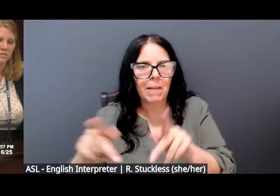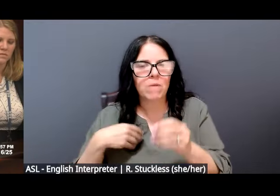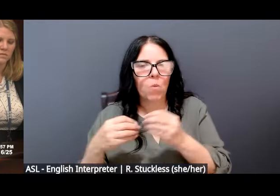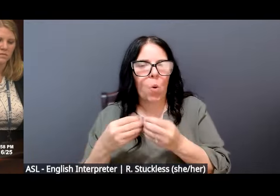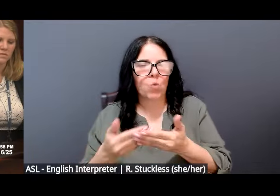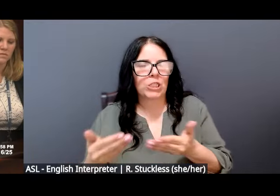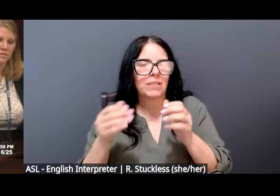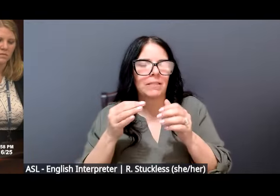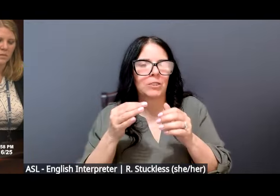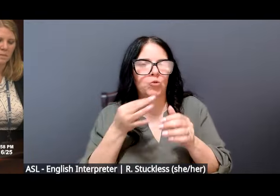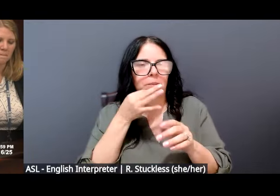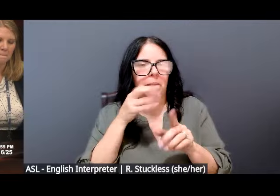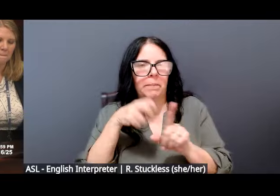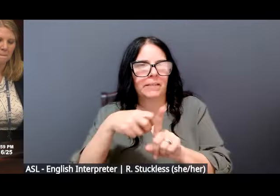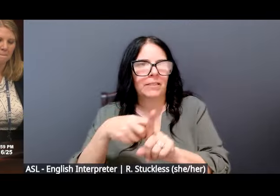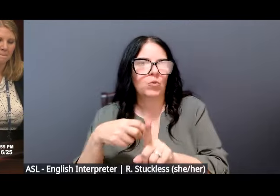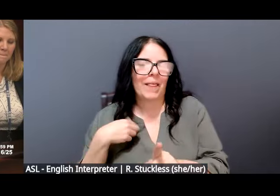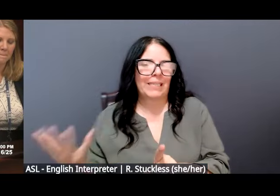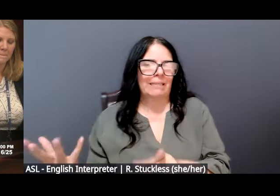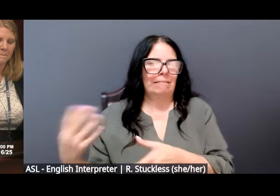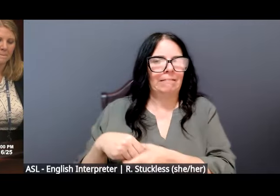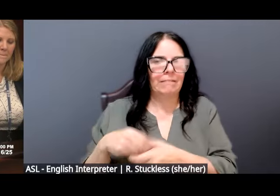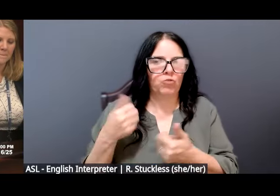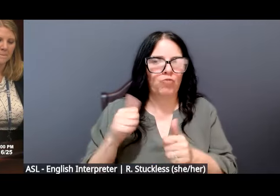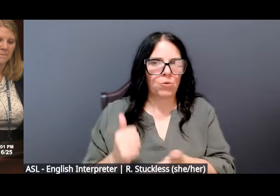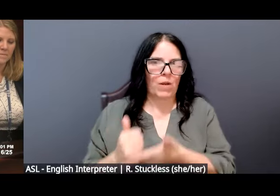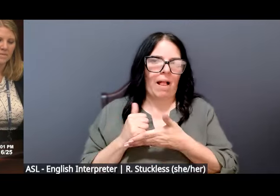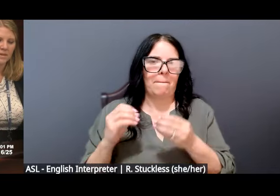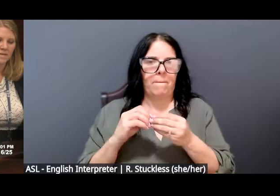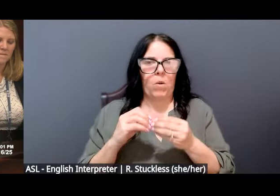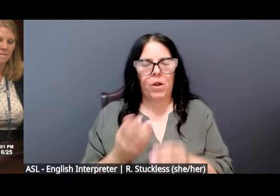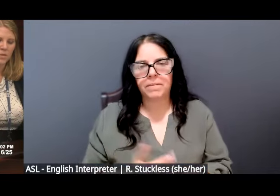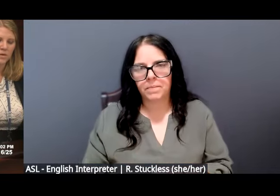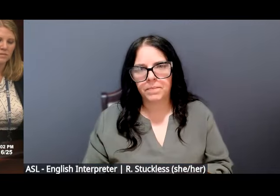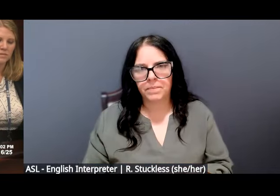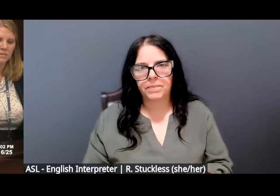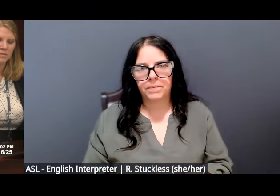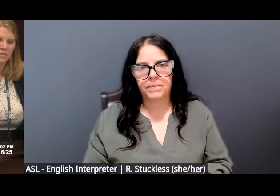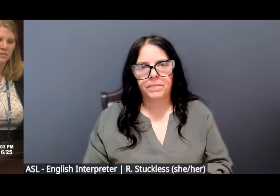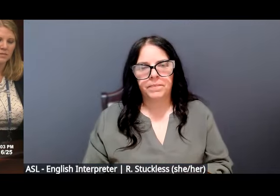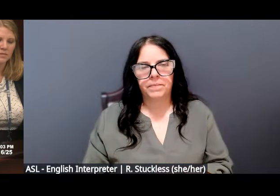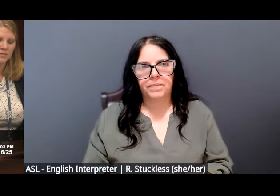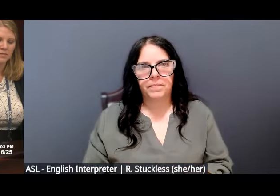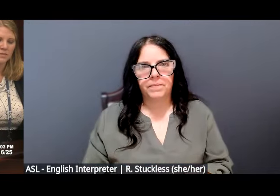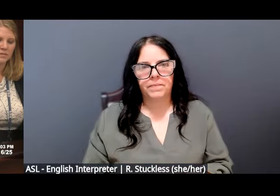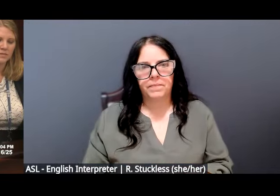able to help us out a little bit more than we've been coming up with.